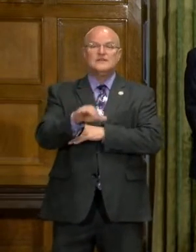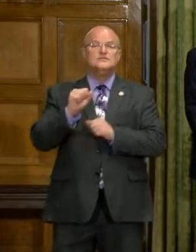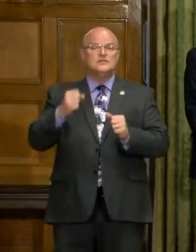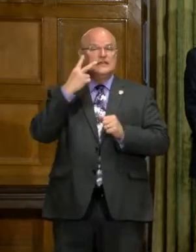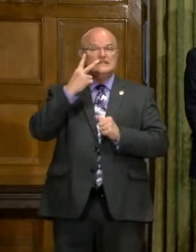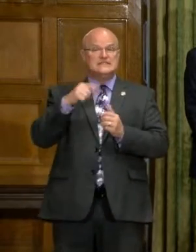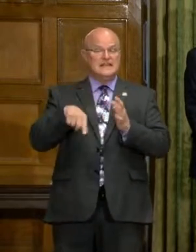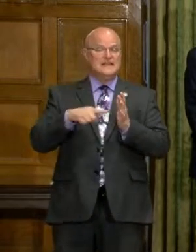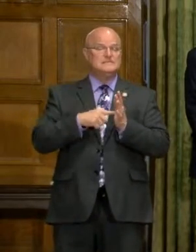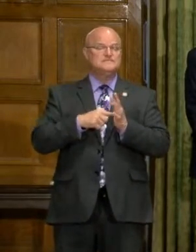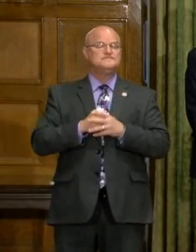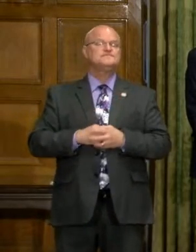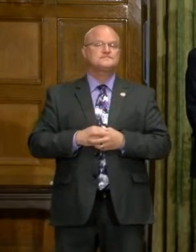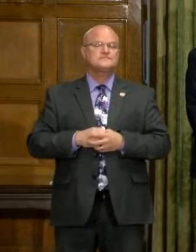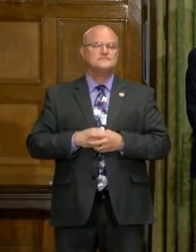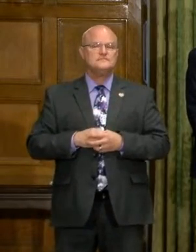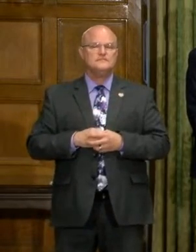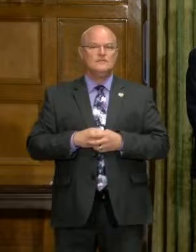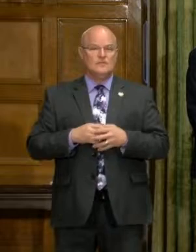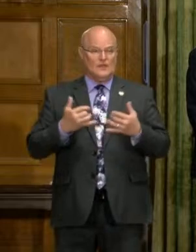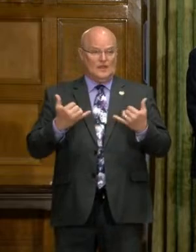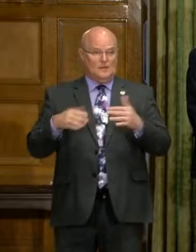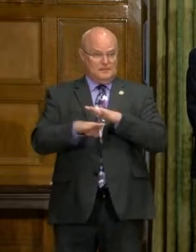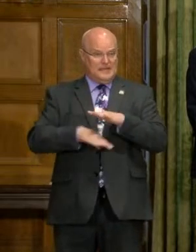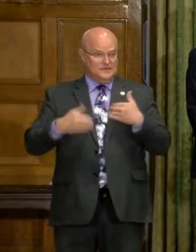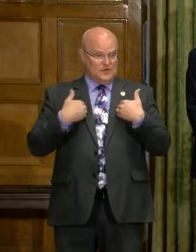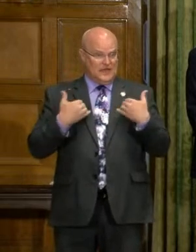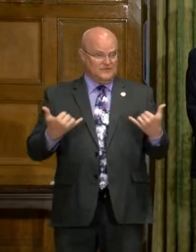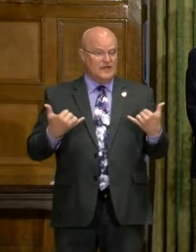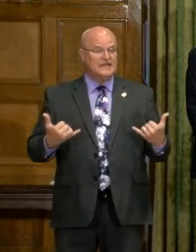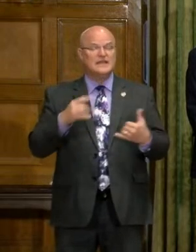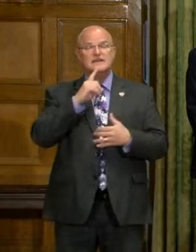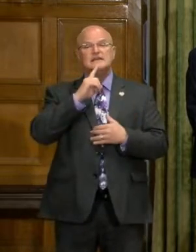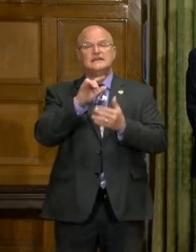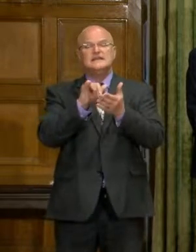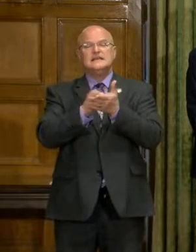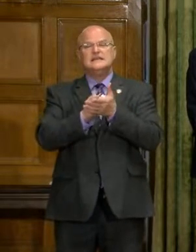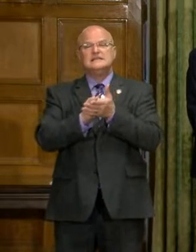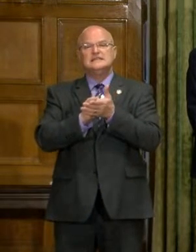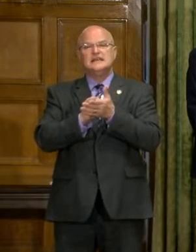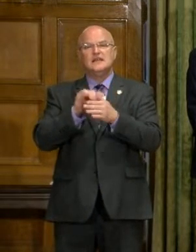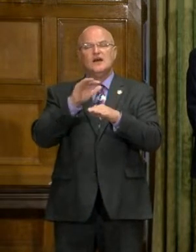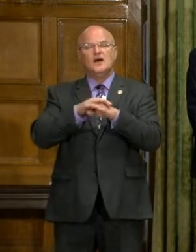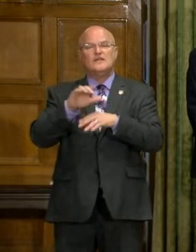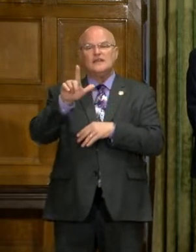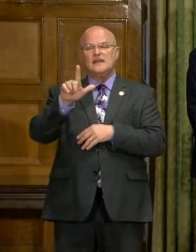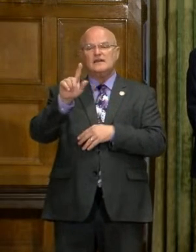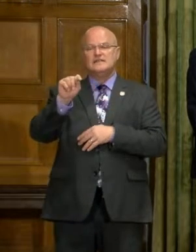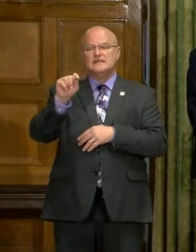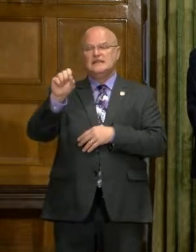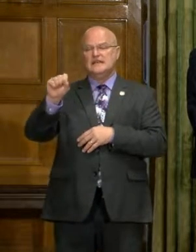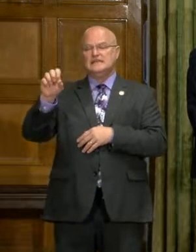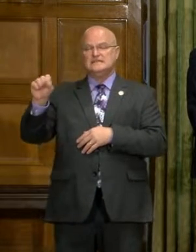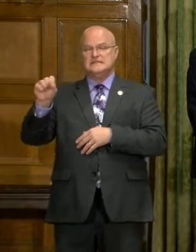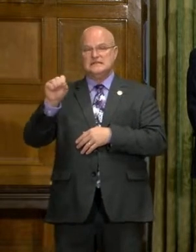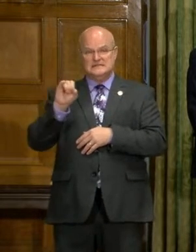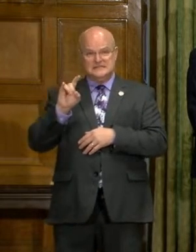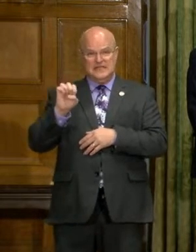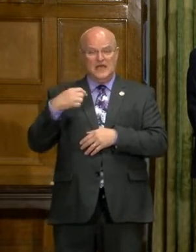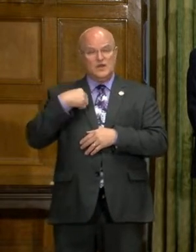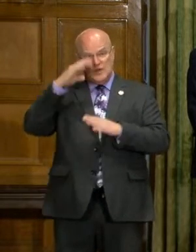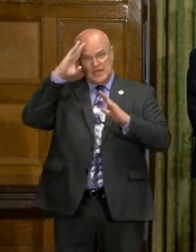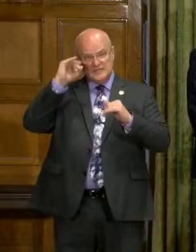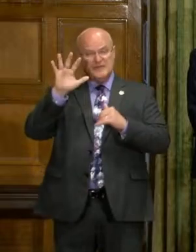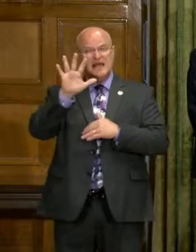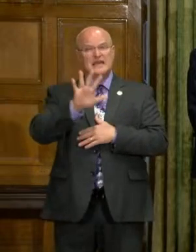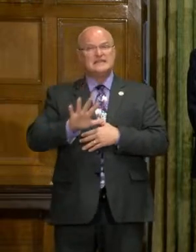that you can see them. But what we basically have is that On the LTSS side, we